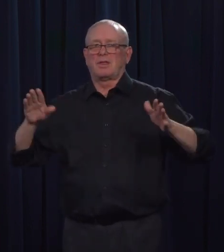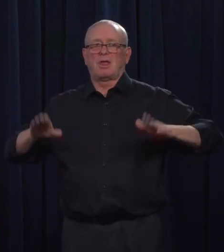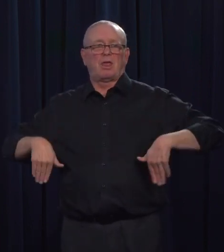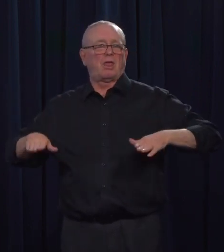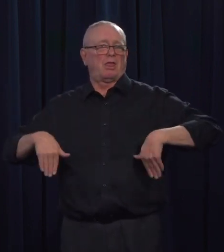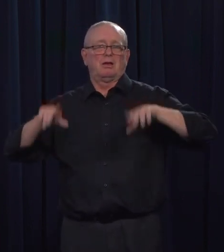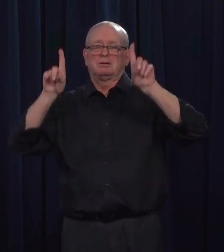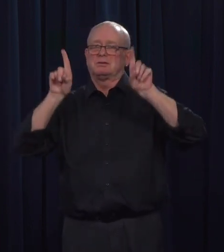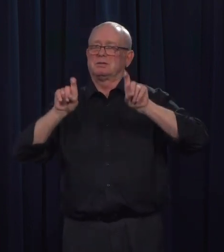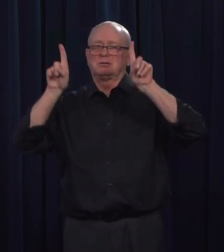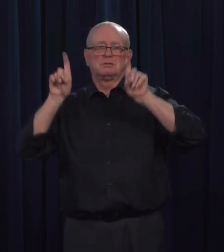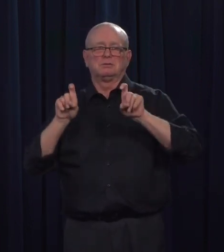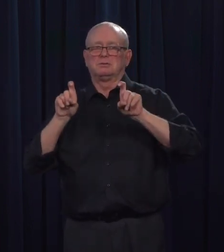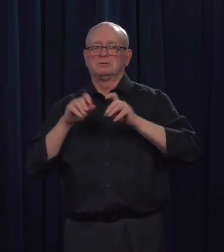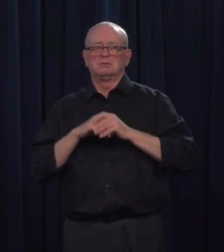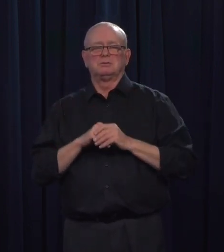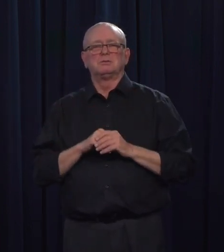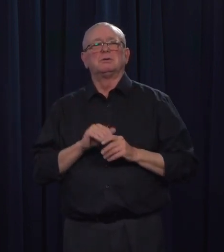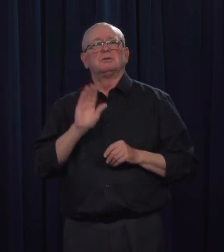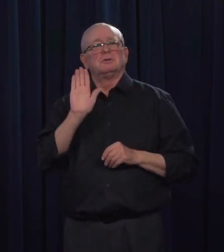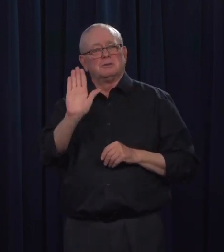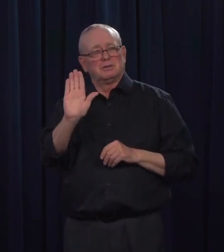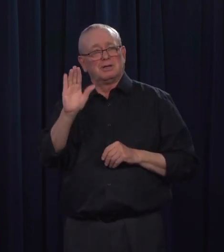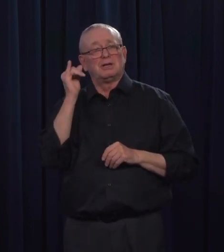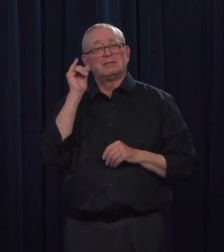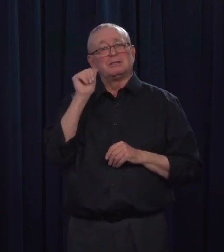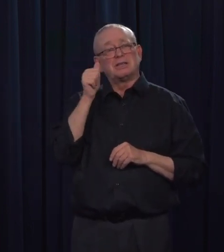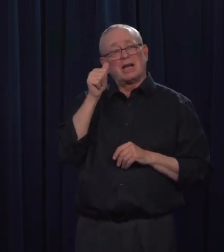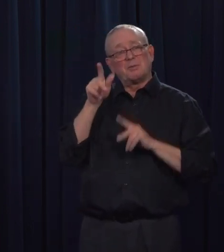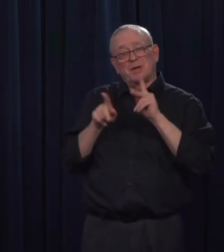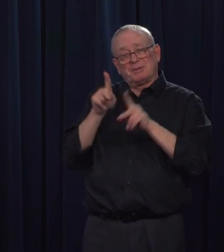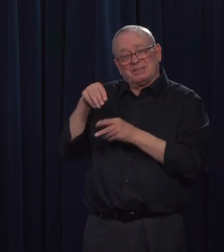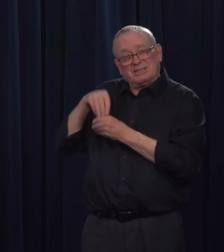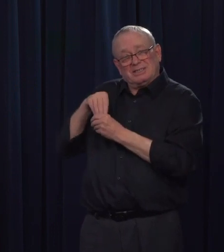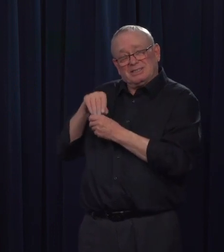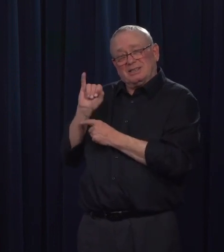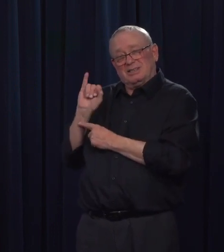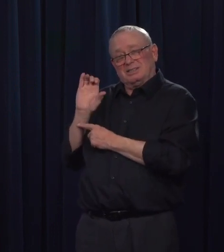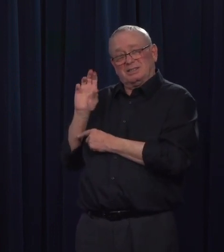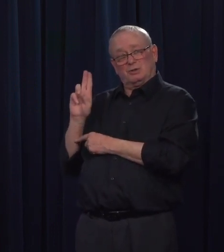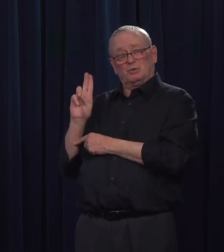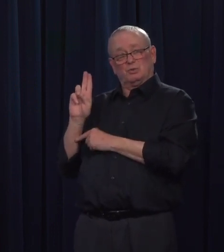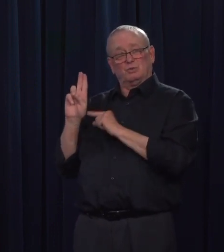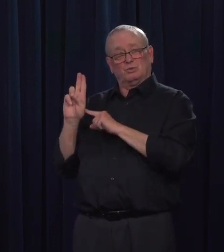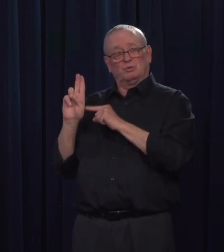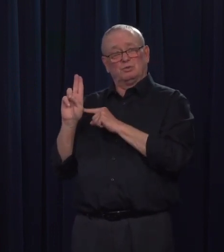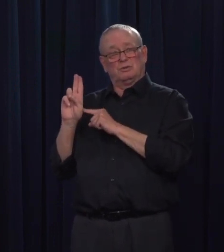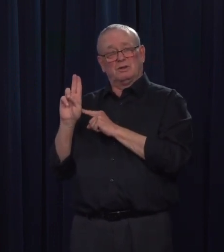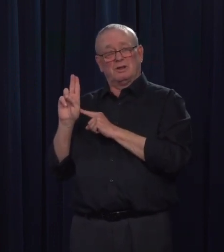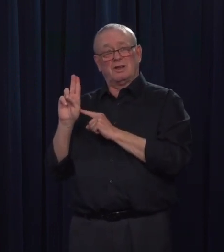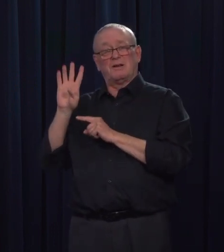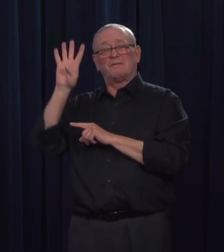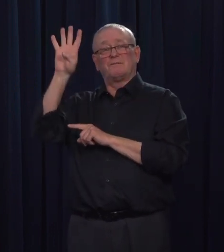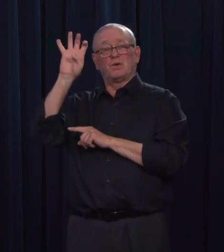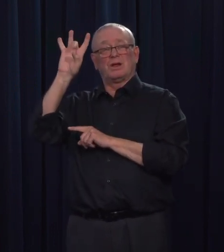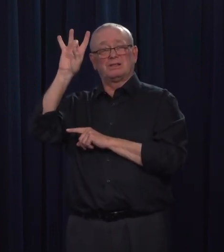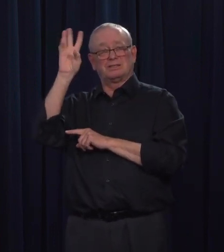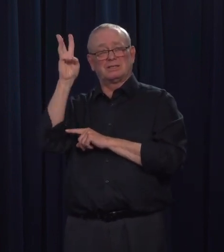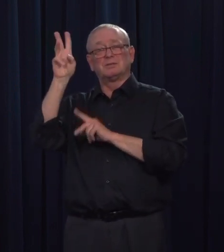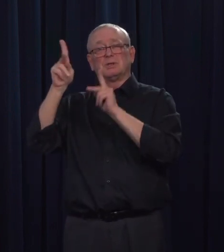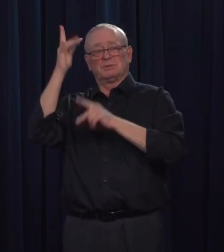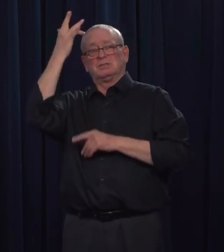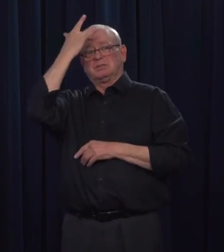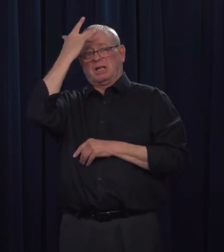of disease. So what we know is that that community transmission that is out there right now, that we're